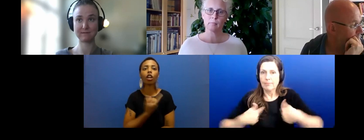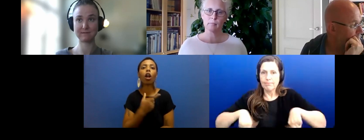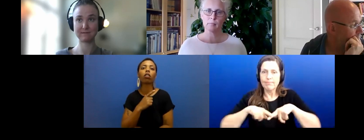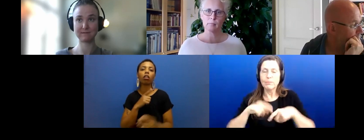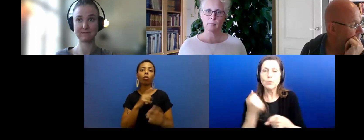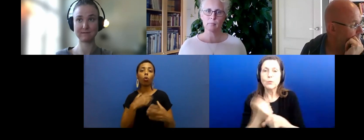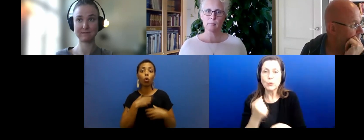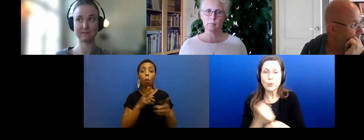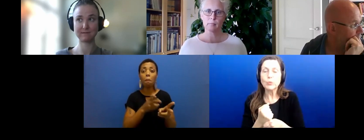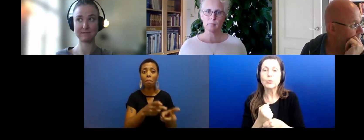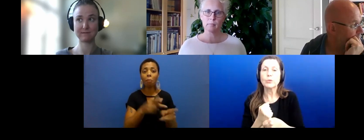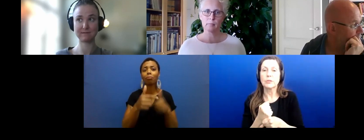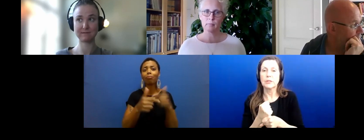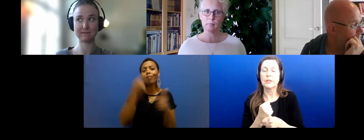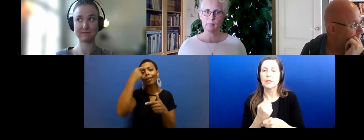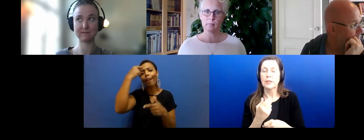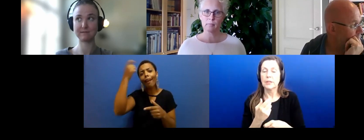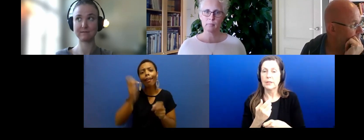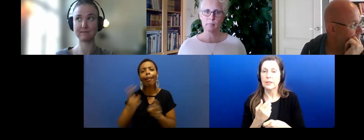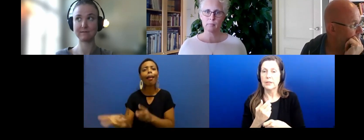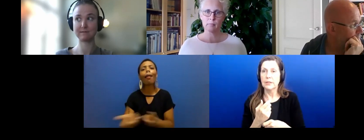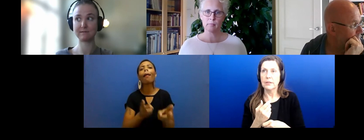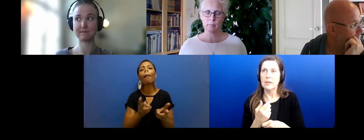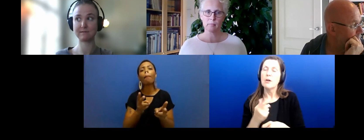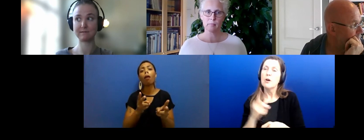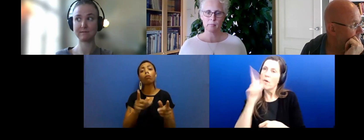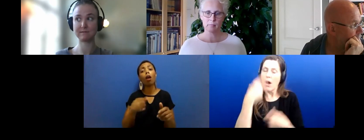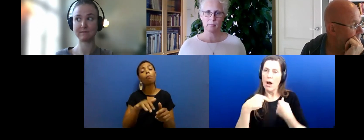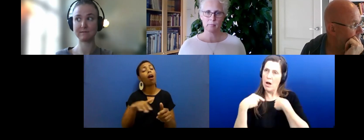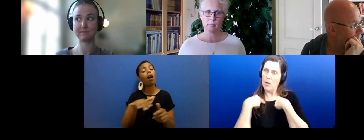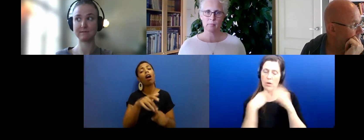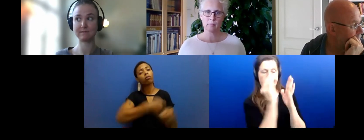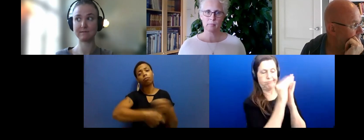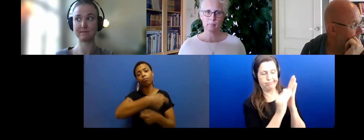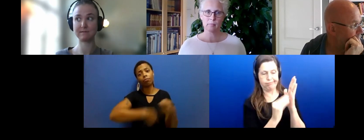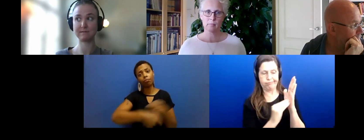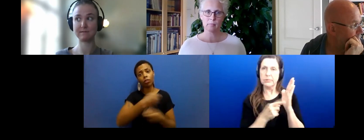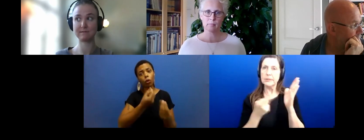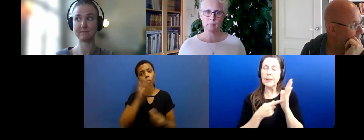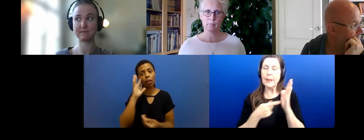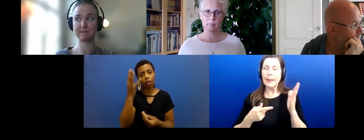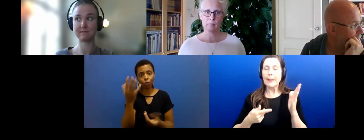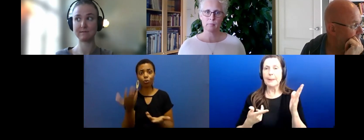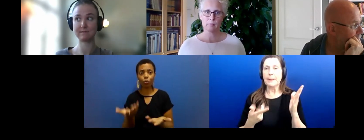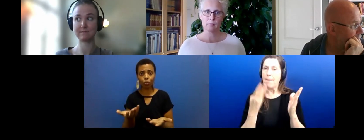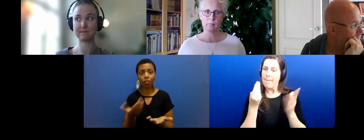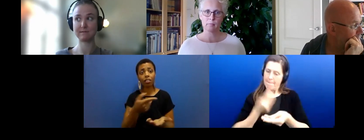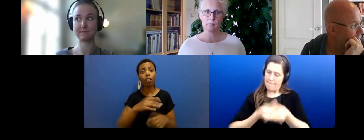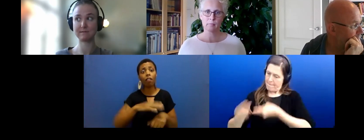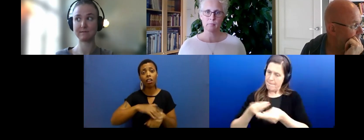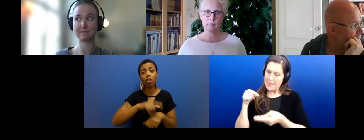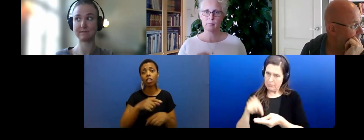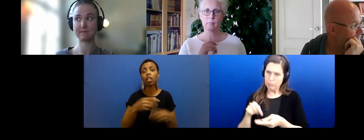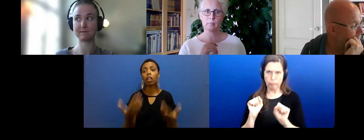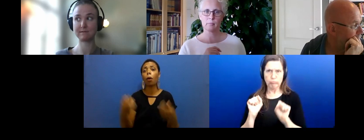but we would build a business case for it. And if it makes it, so it has to do with the